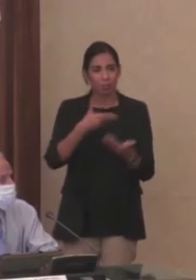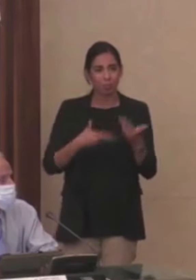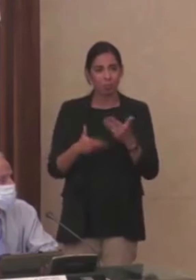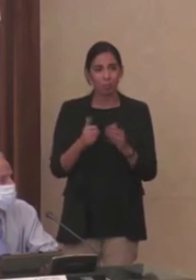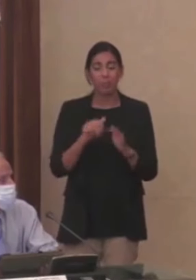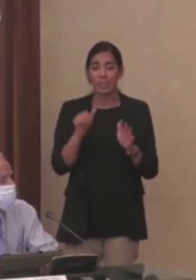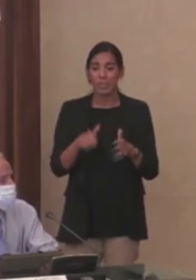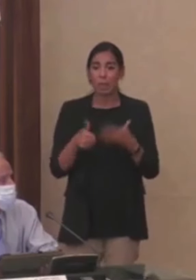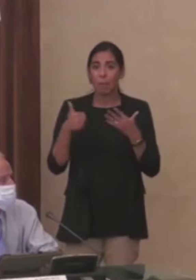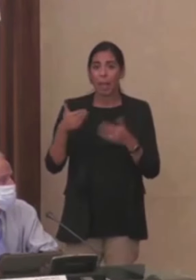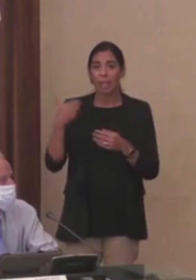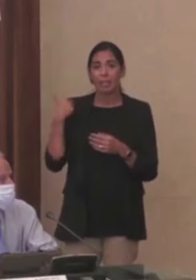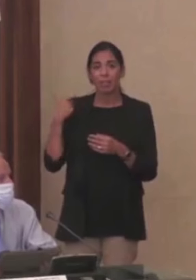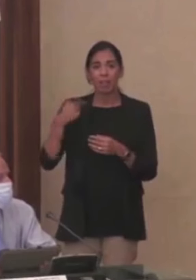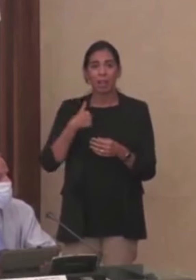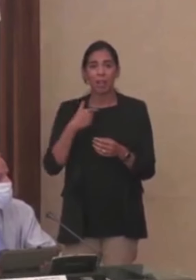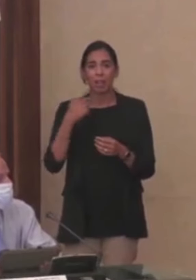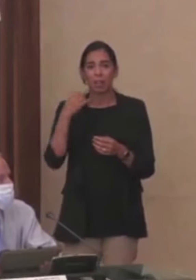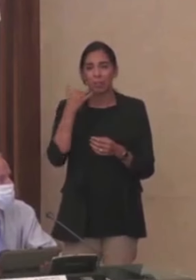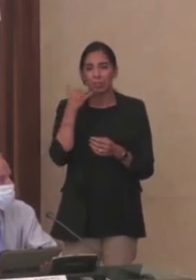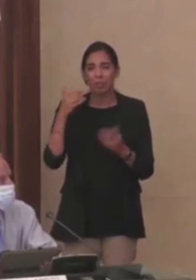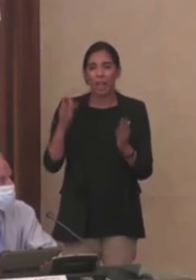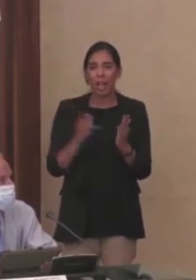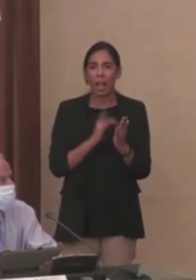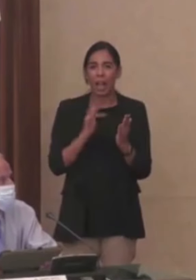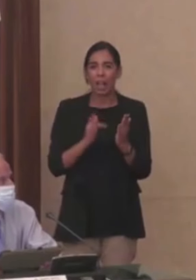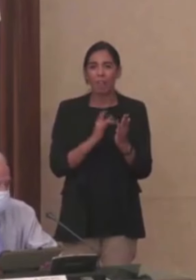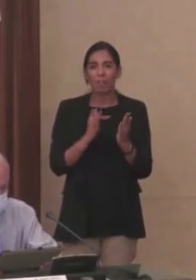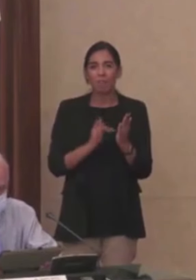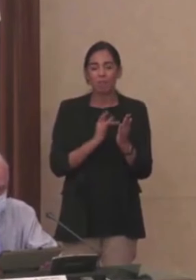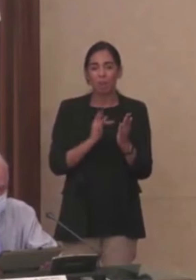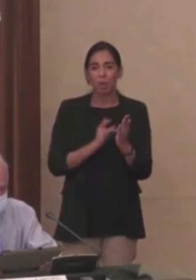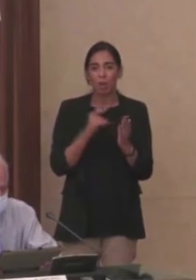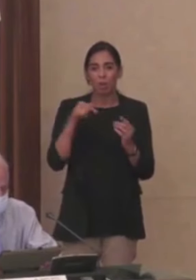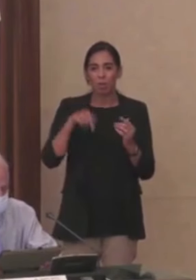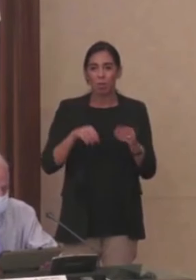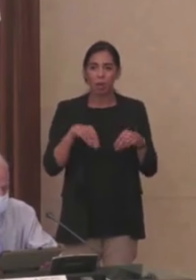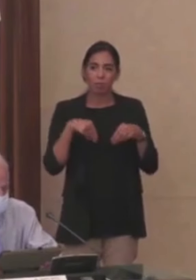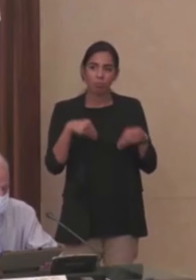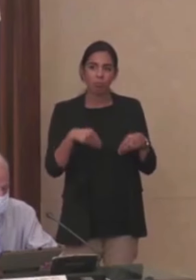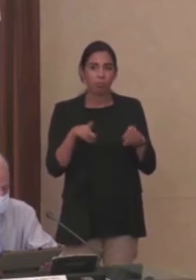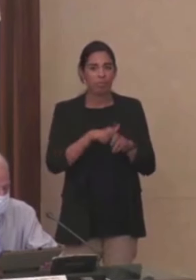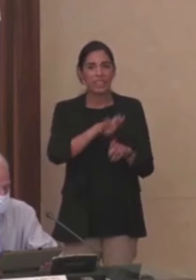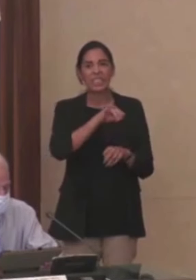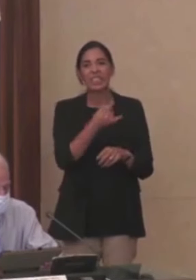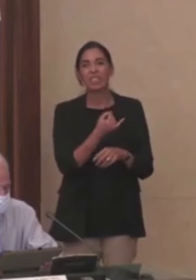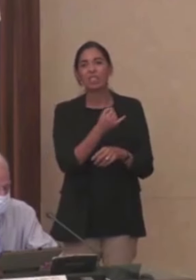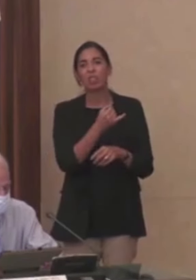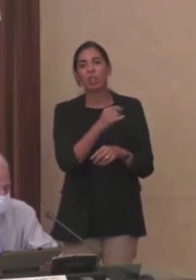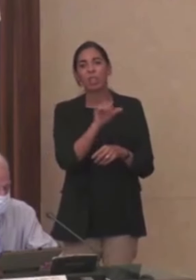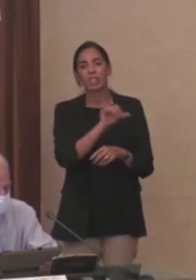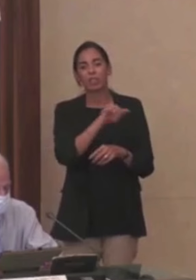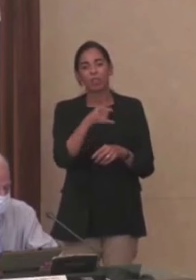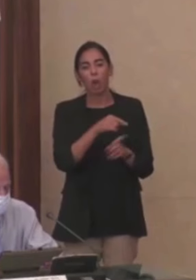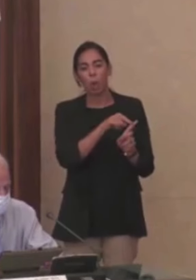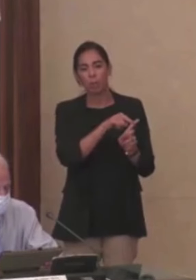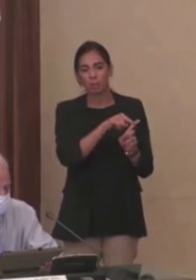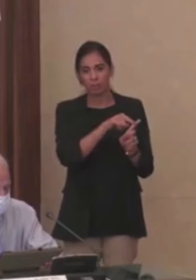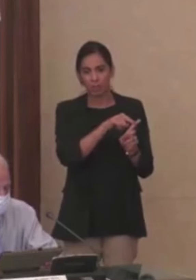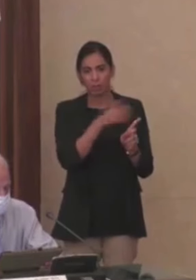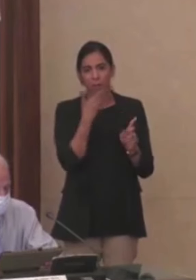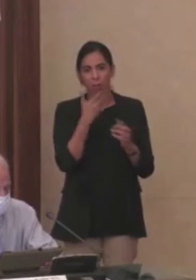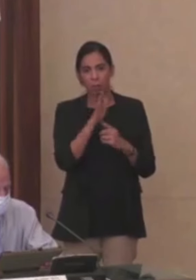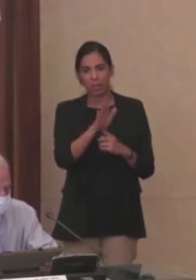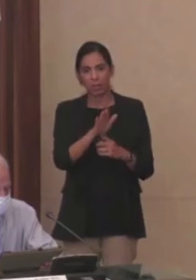I imagined myself here, like Steve Jobs, with a turtleneck, with a black turtleneck, presenting it to